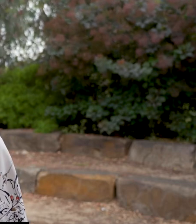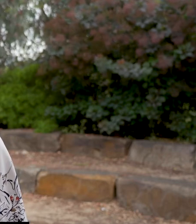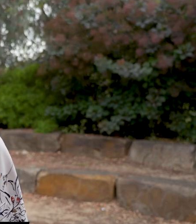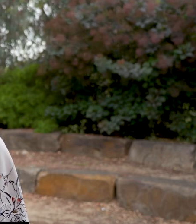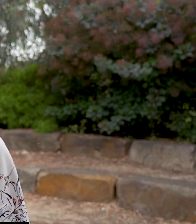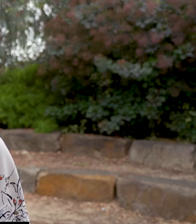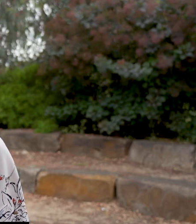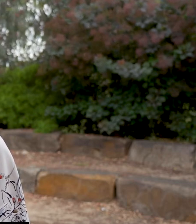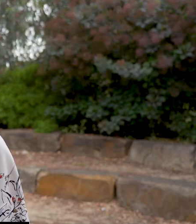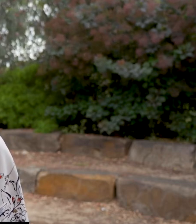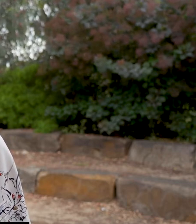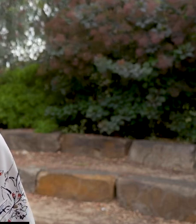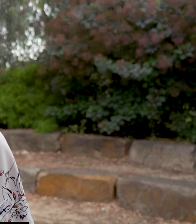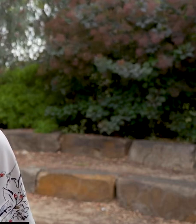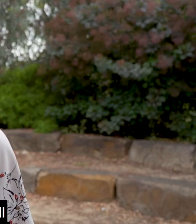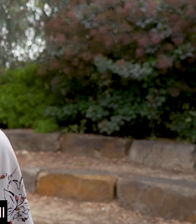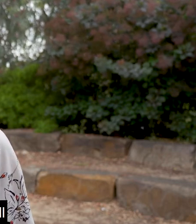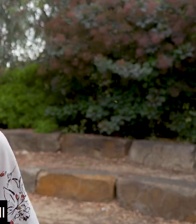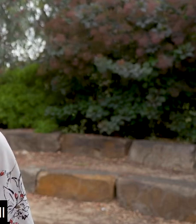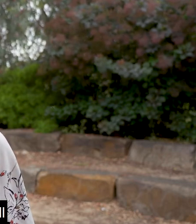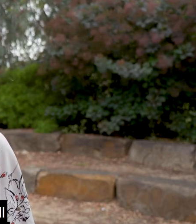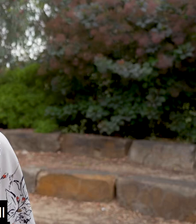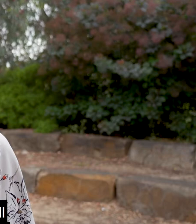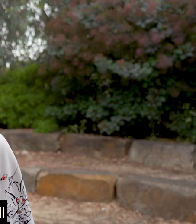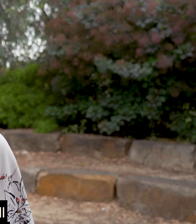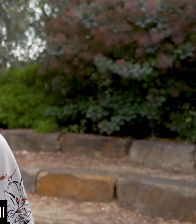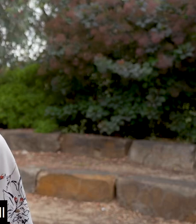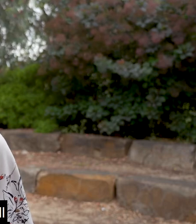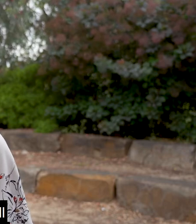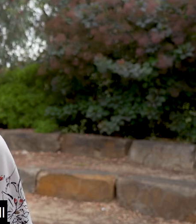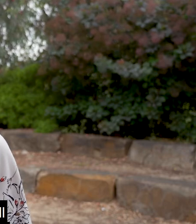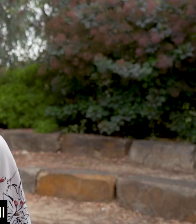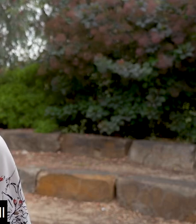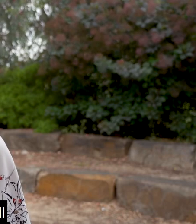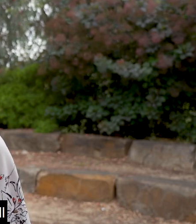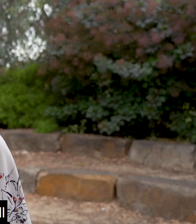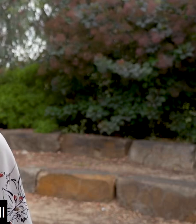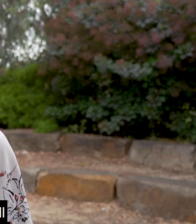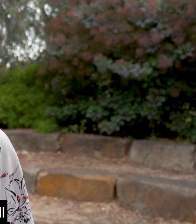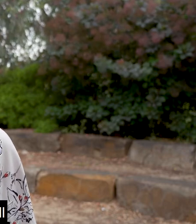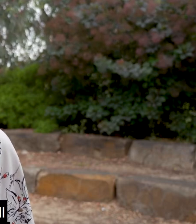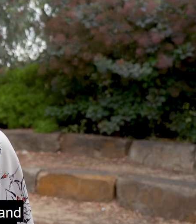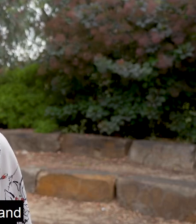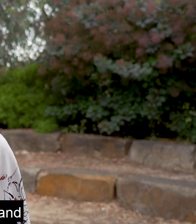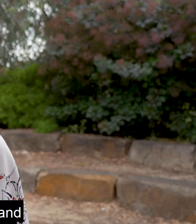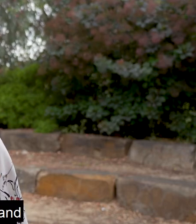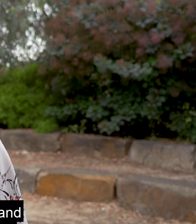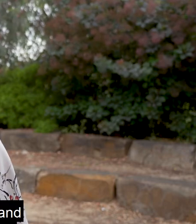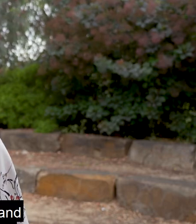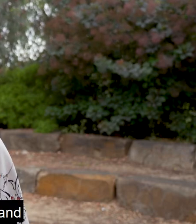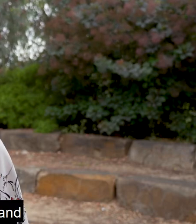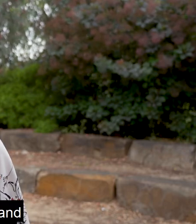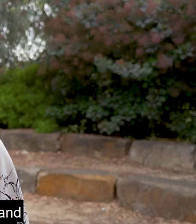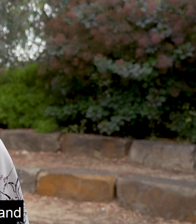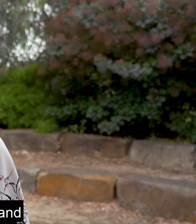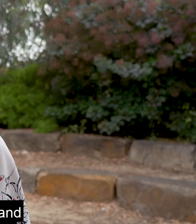Positive Education classes, we were able to teach strategies for well-being in real time, teaching students how to